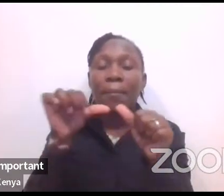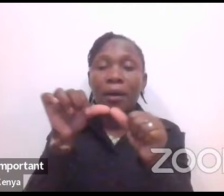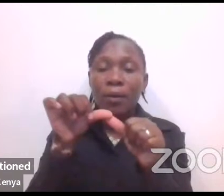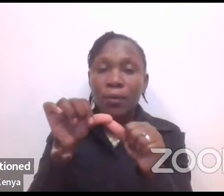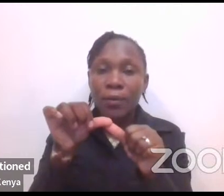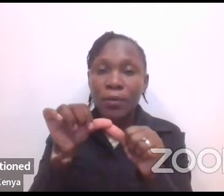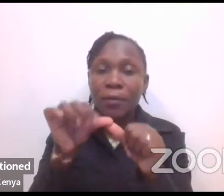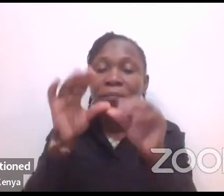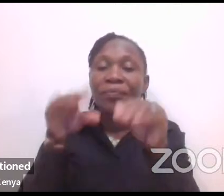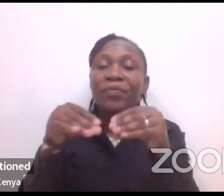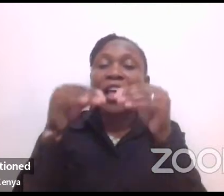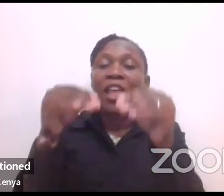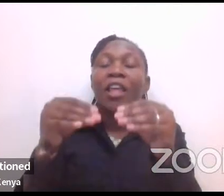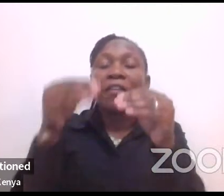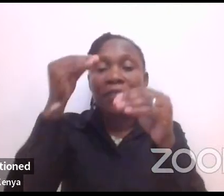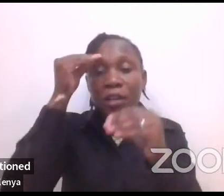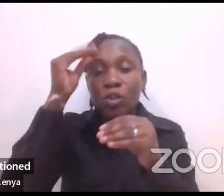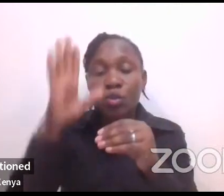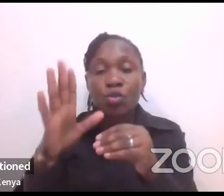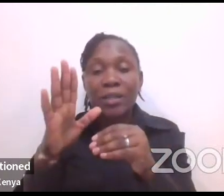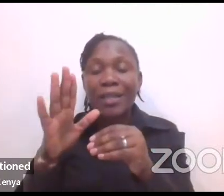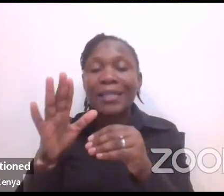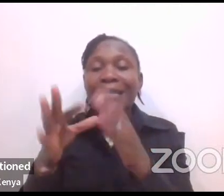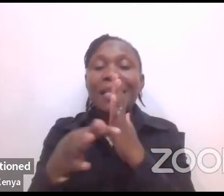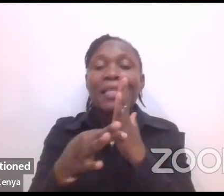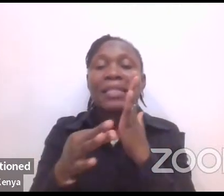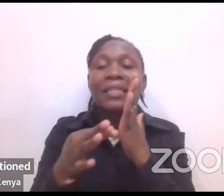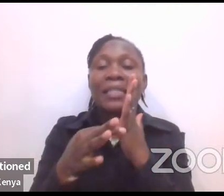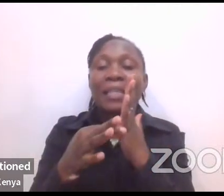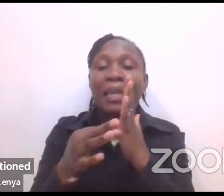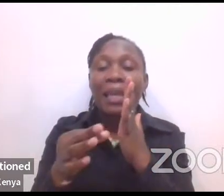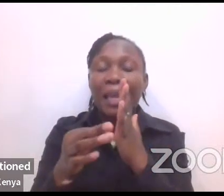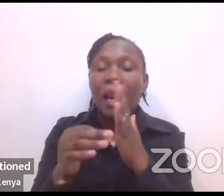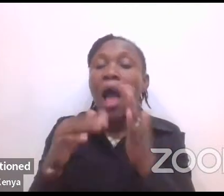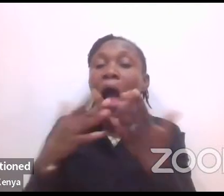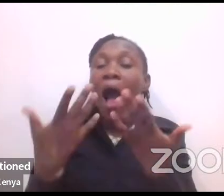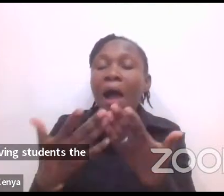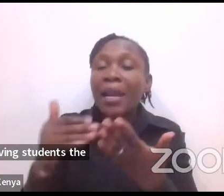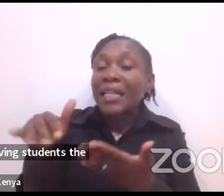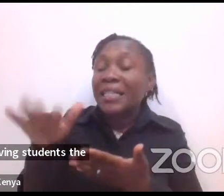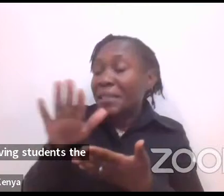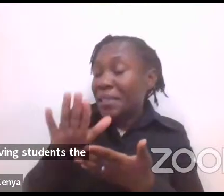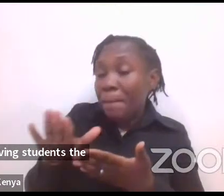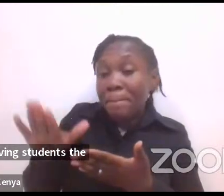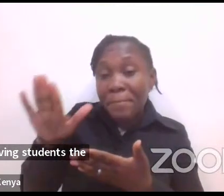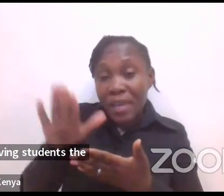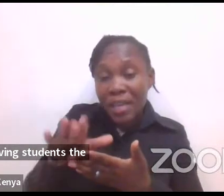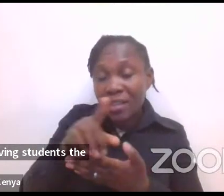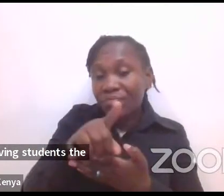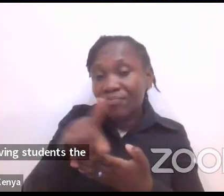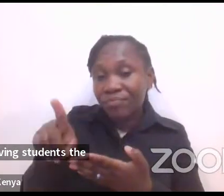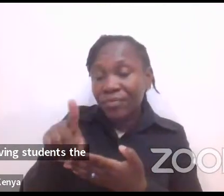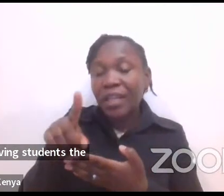giving students the skills to discern what they need, what knowledge they need. Now,